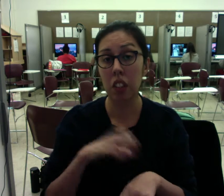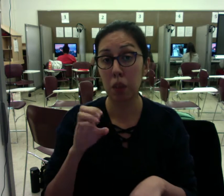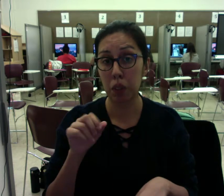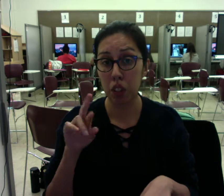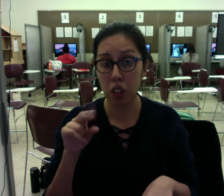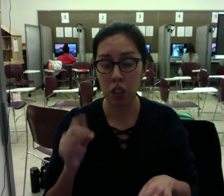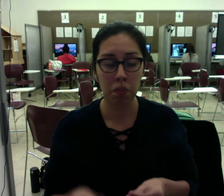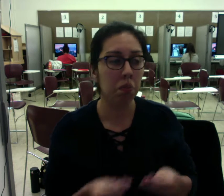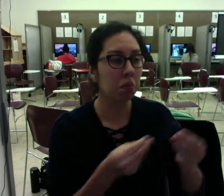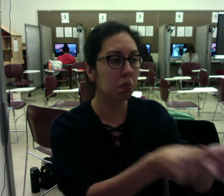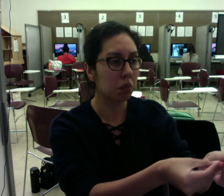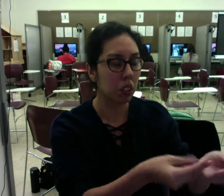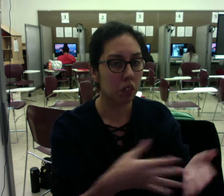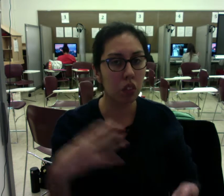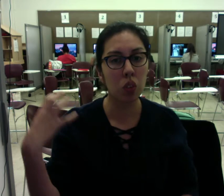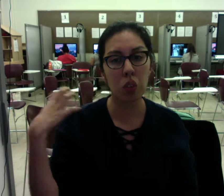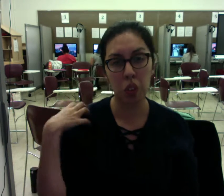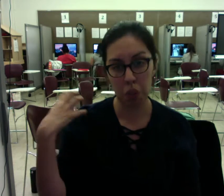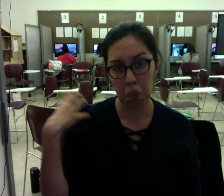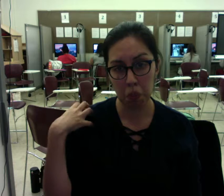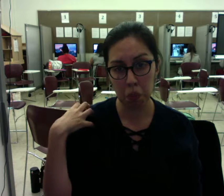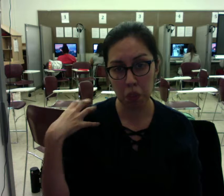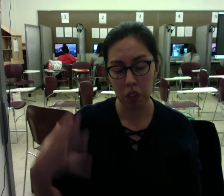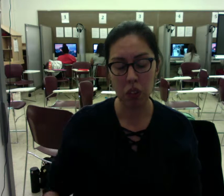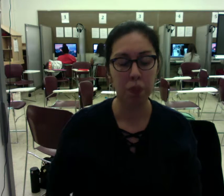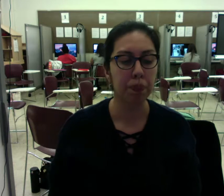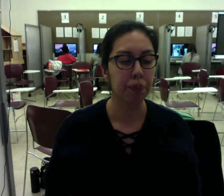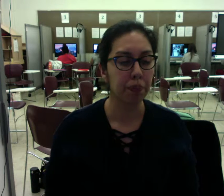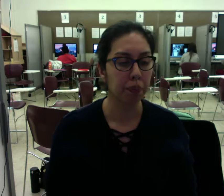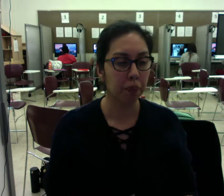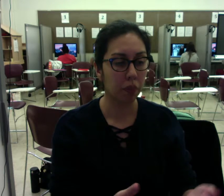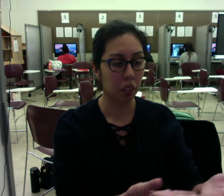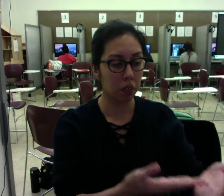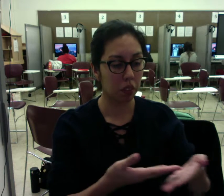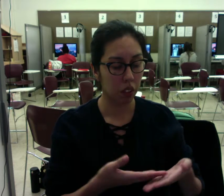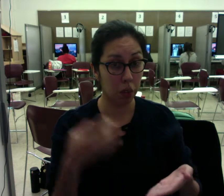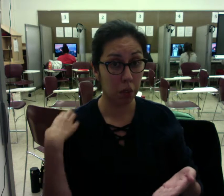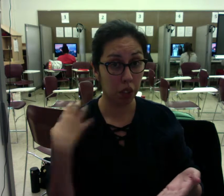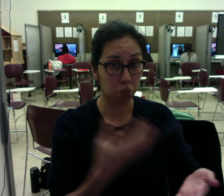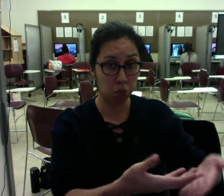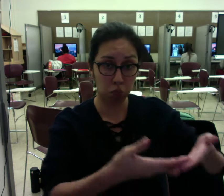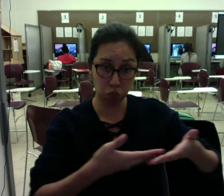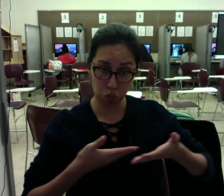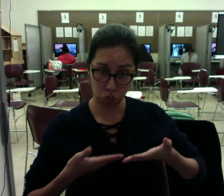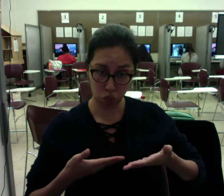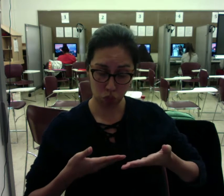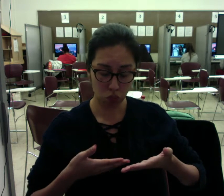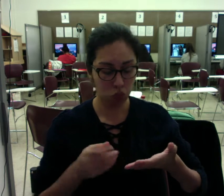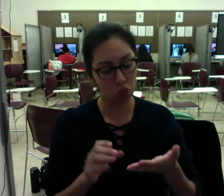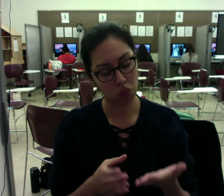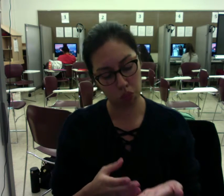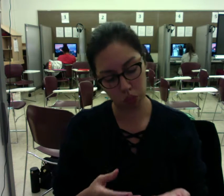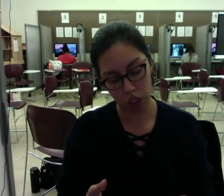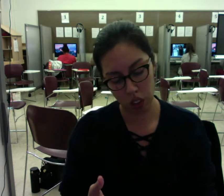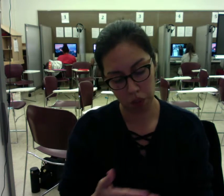authority to do so, typically the supervisor of whatever corporation or business or unit that we're talking about. After that, then,